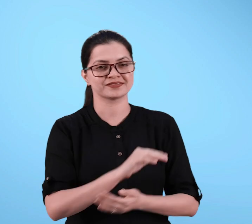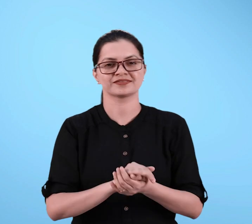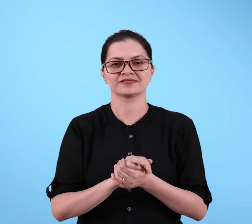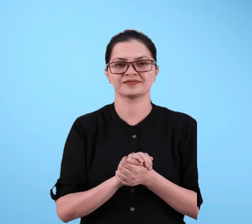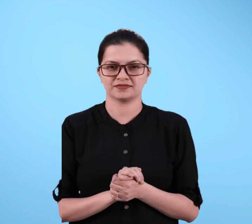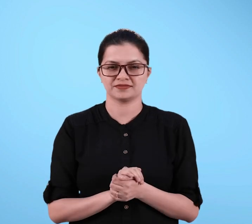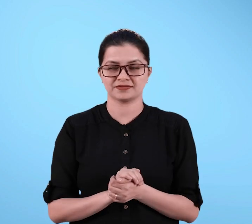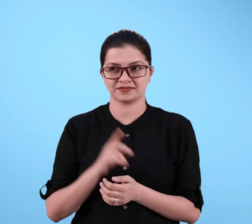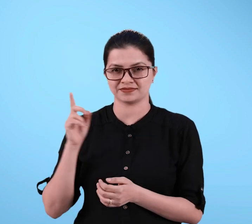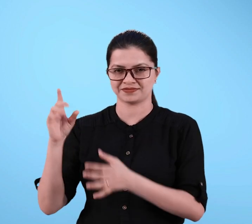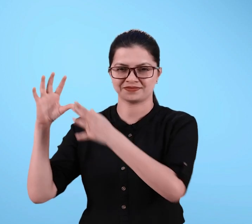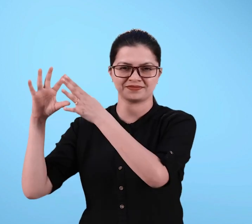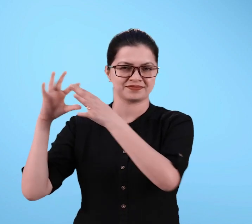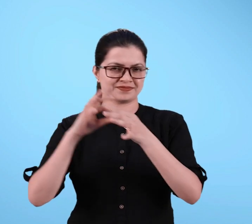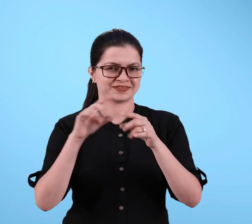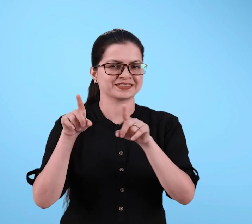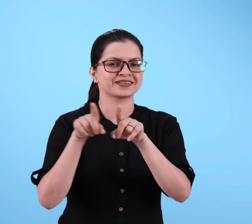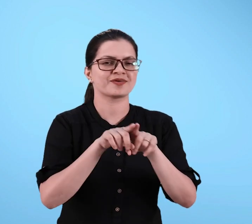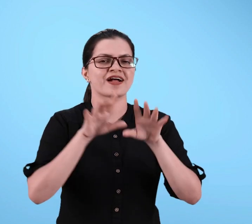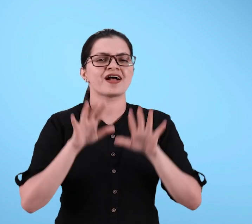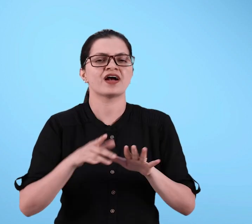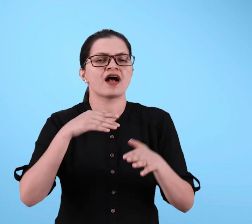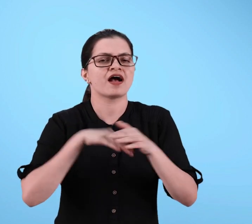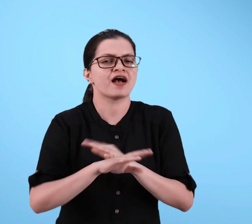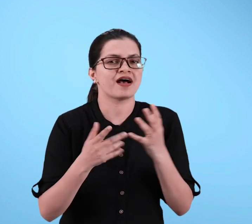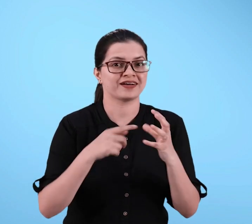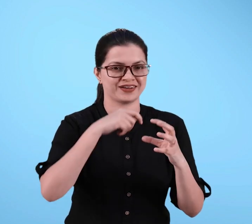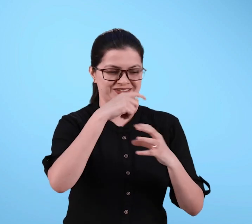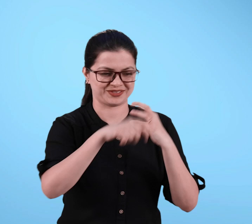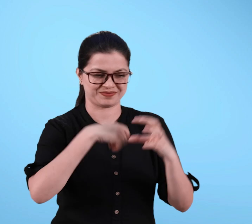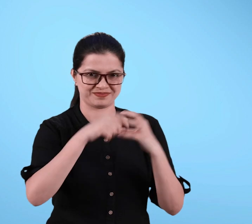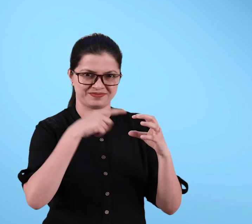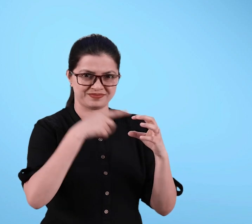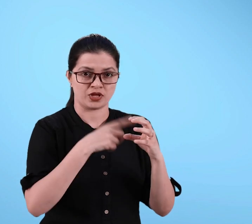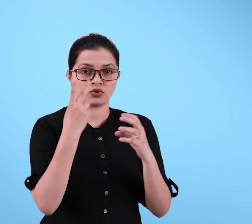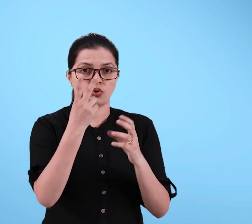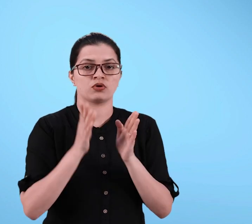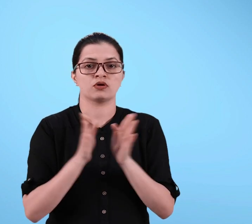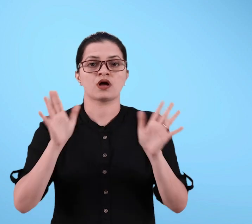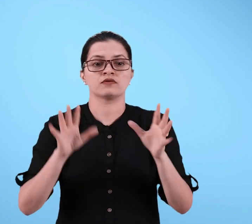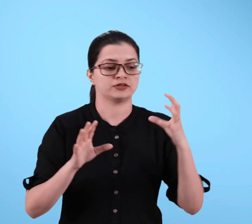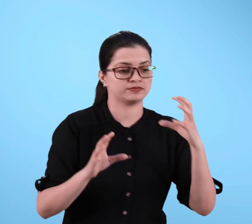Continue. In a similar manner, two sets of yarn are woven to make a fabric.